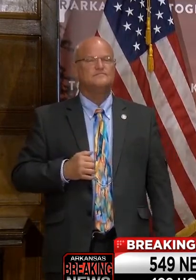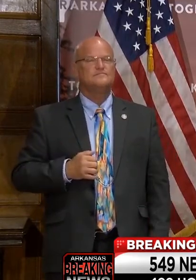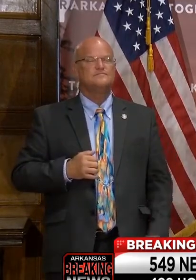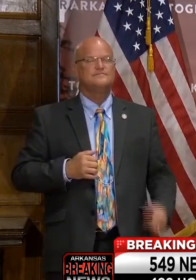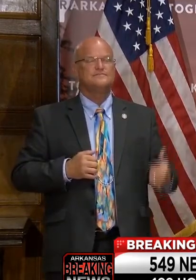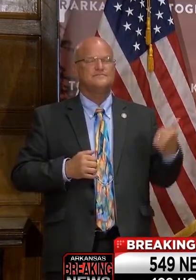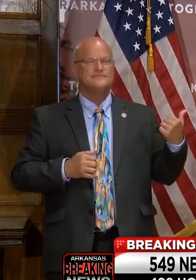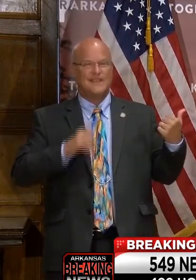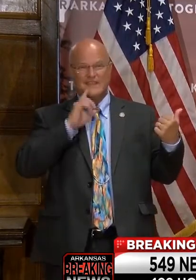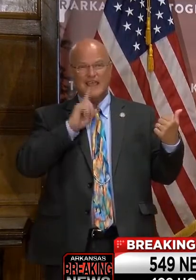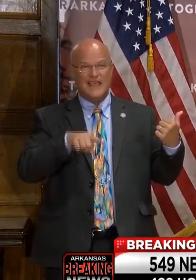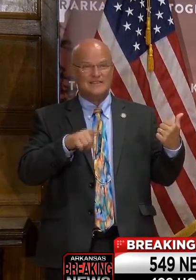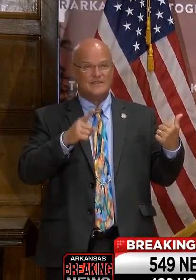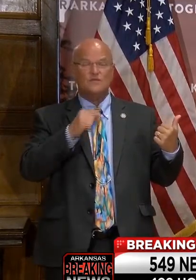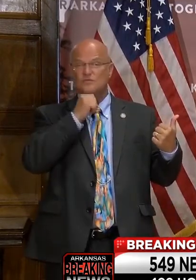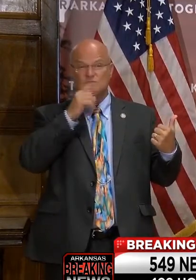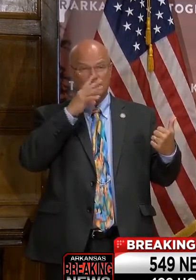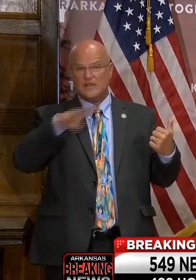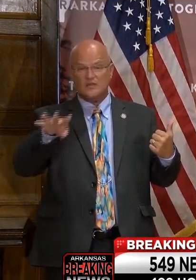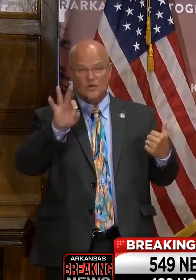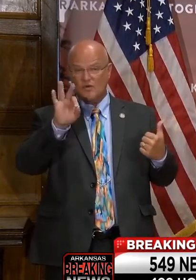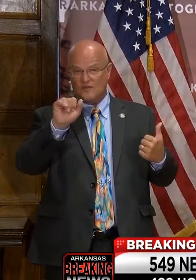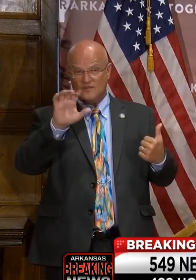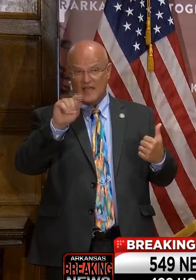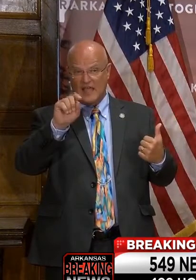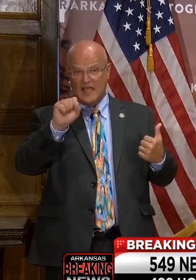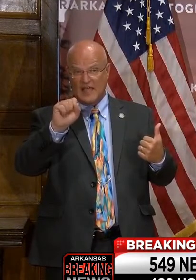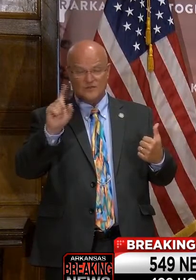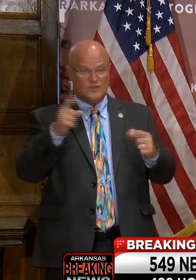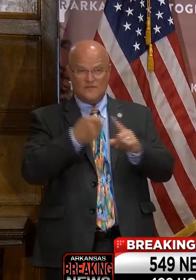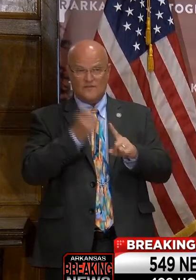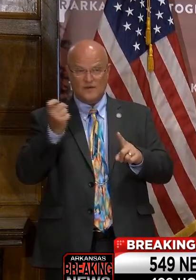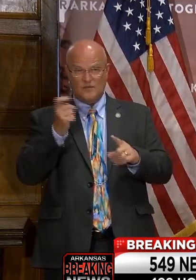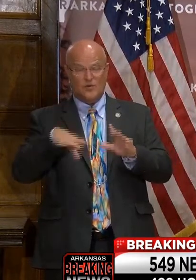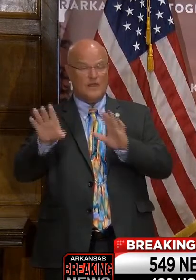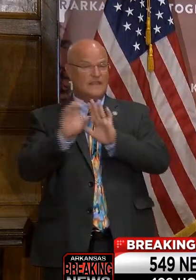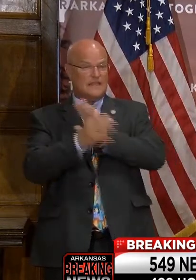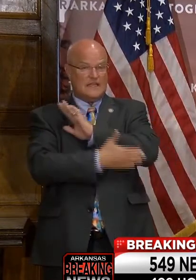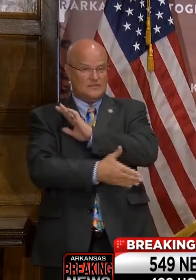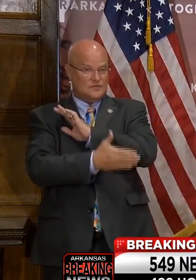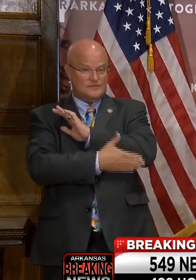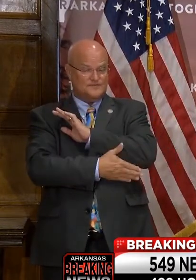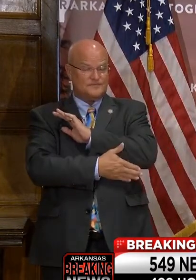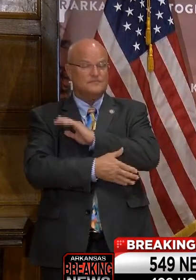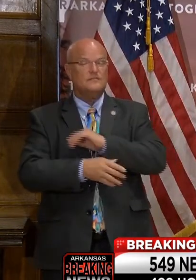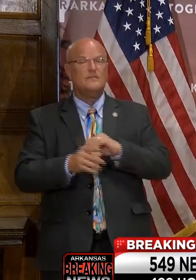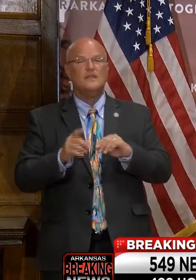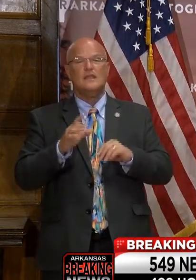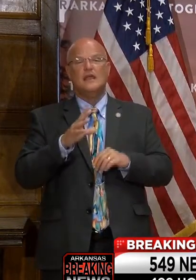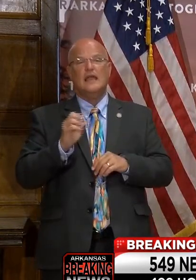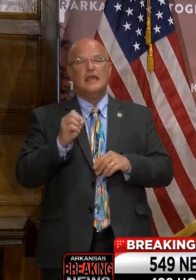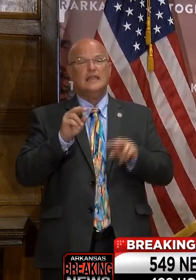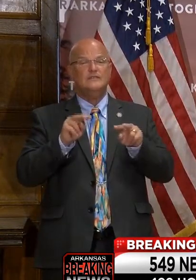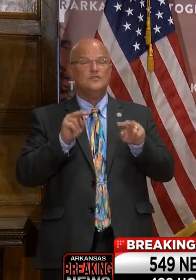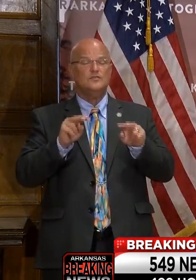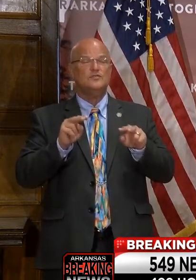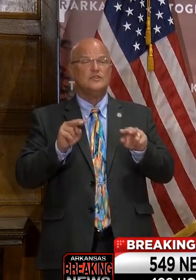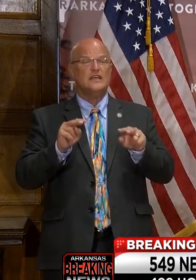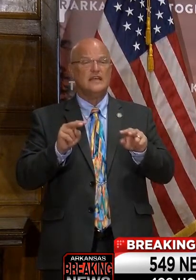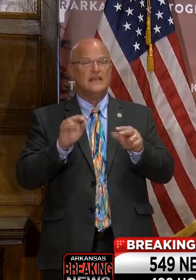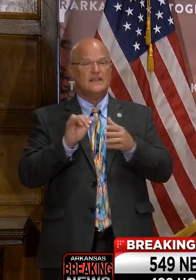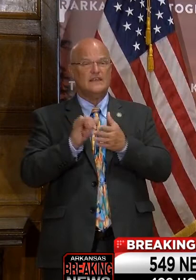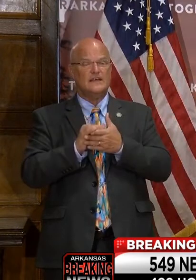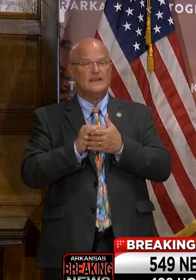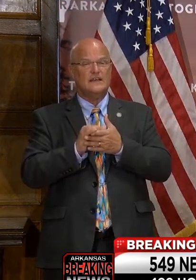Well, and the answer is, one, we don't ignore facts wherever they come from across the country. And if you look at